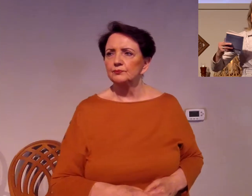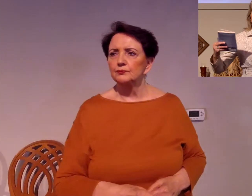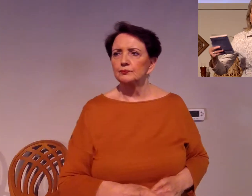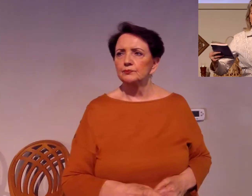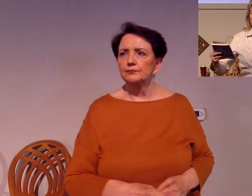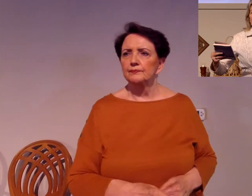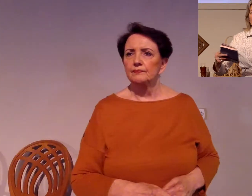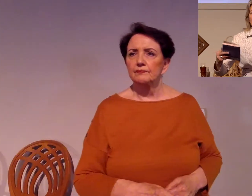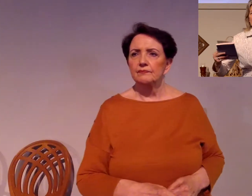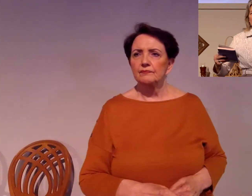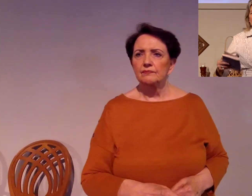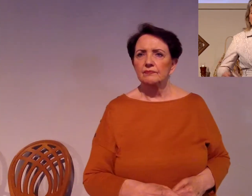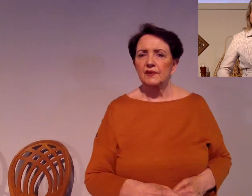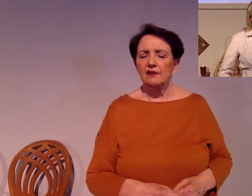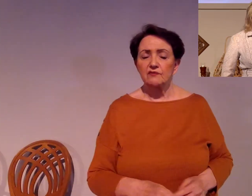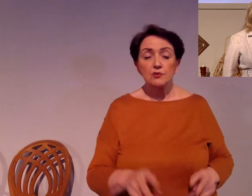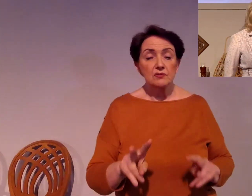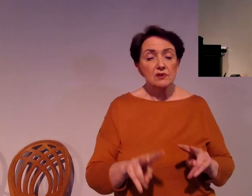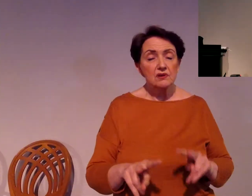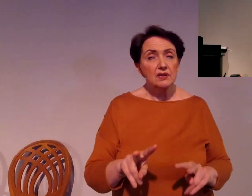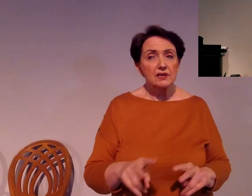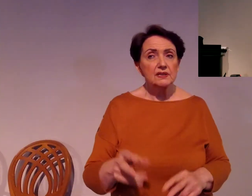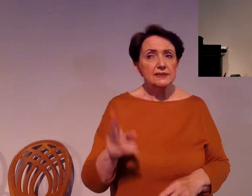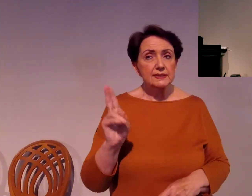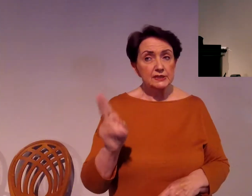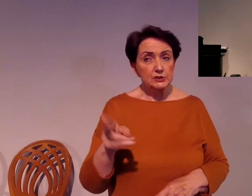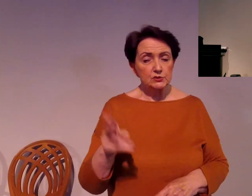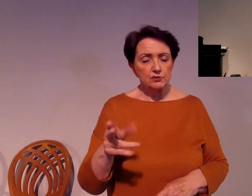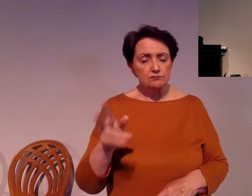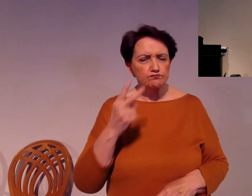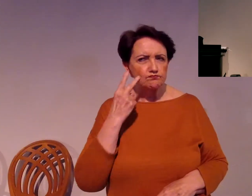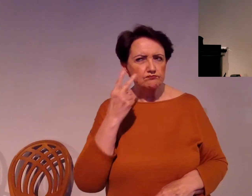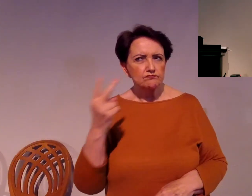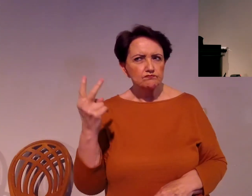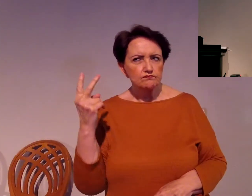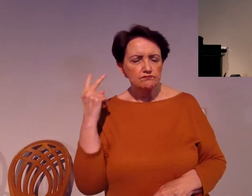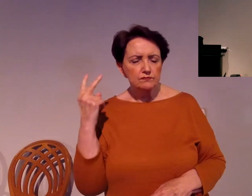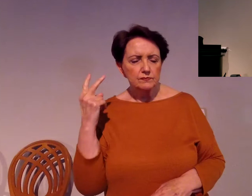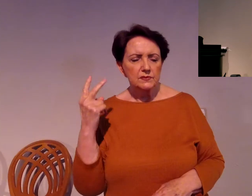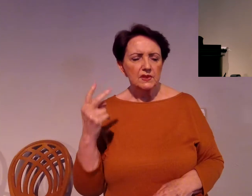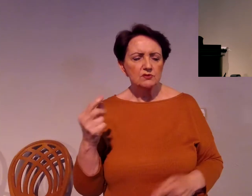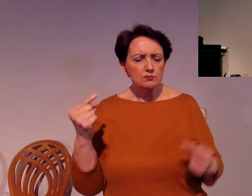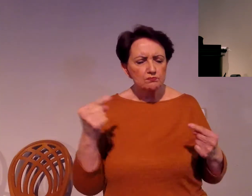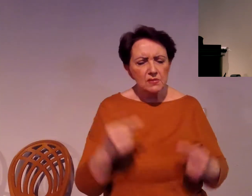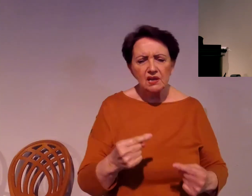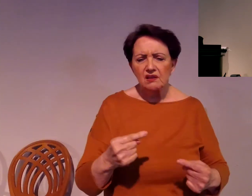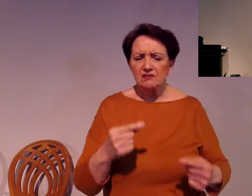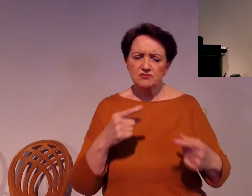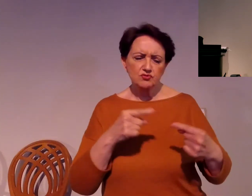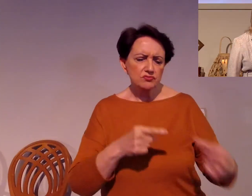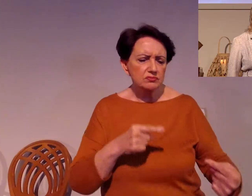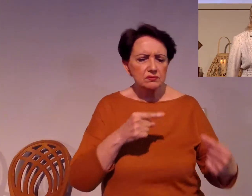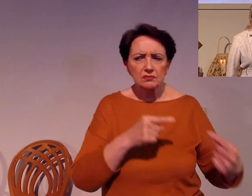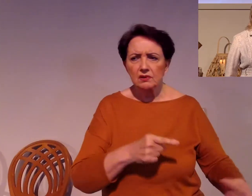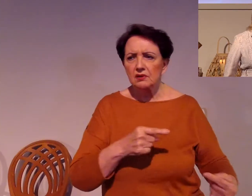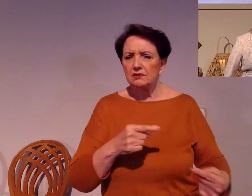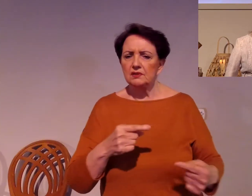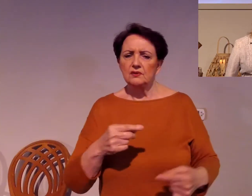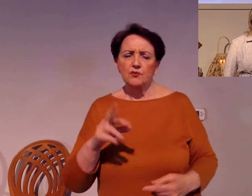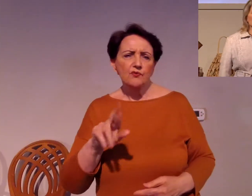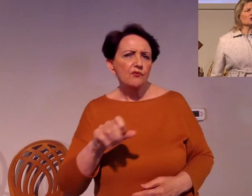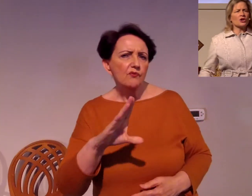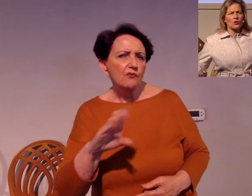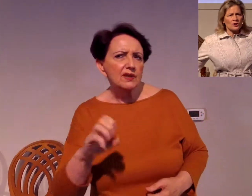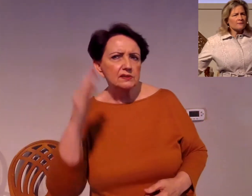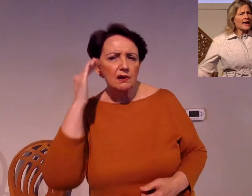So if we look at our history, yes, there's all kinds of pains and struggles and things and the race consciousness